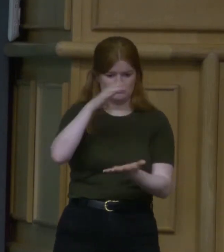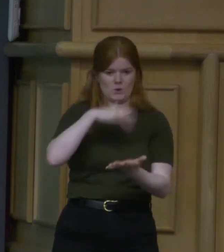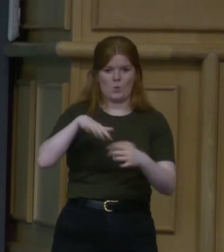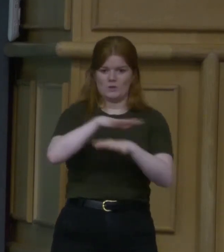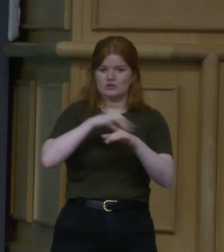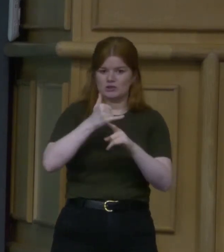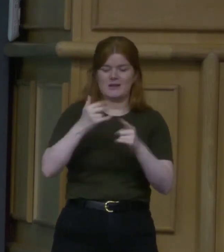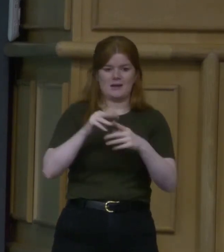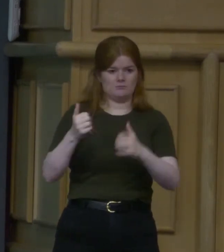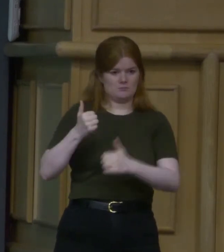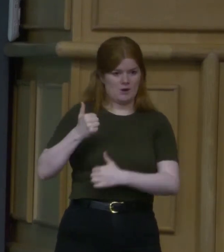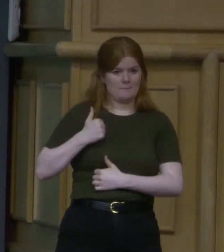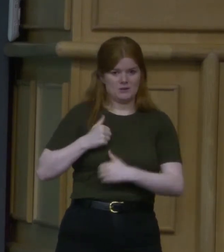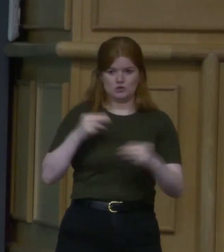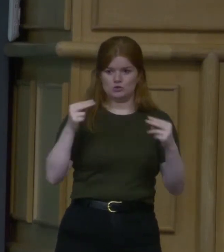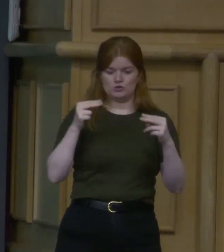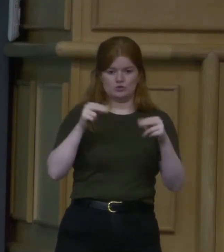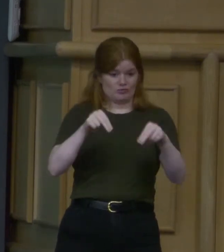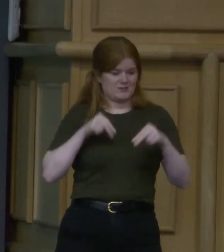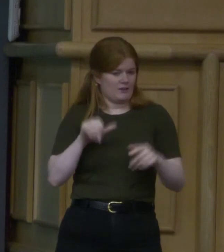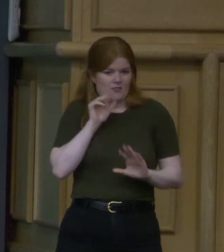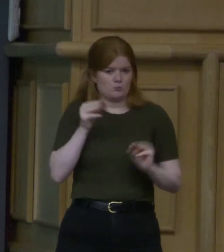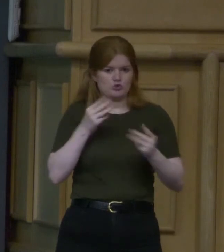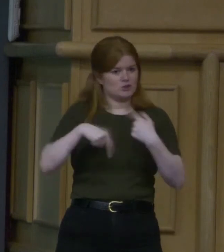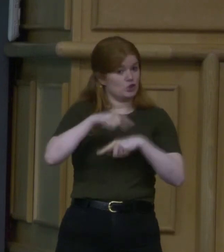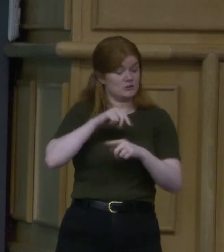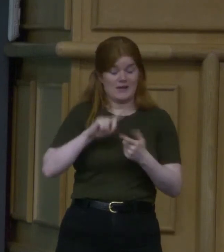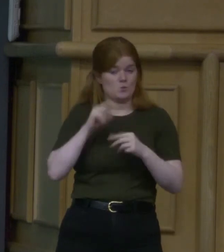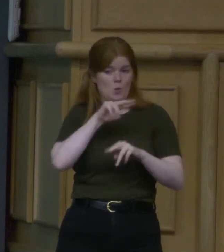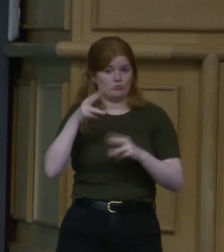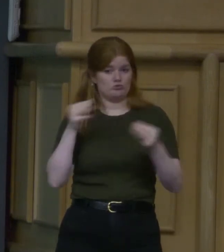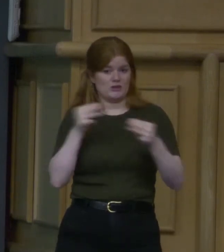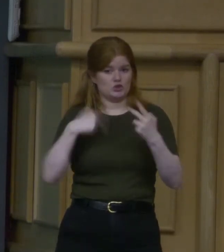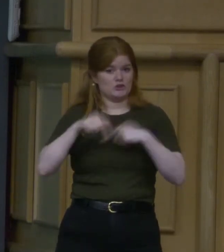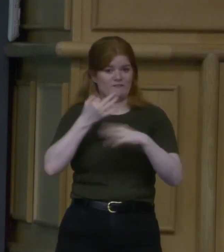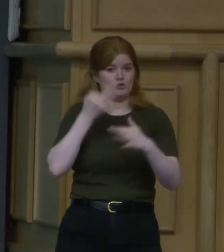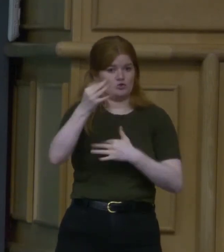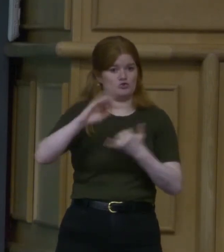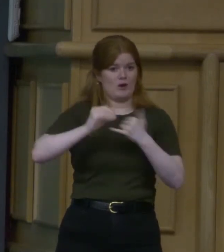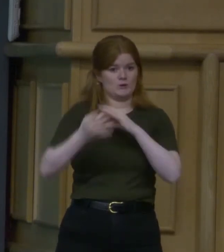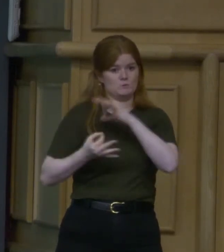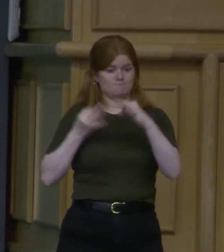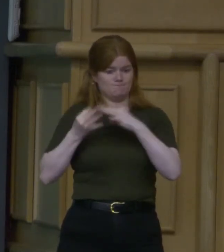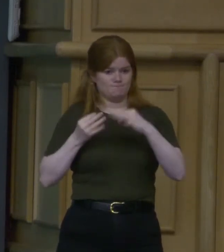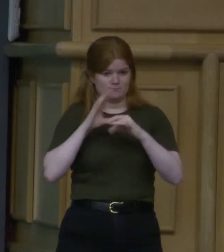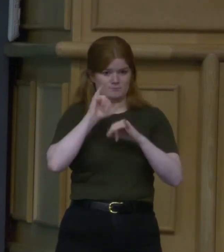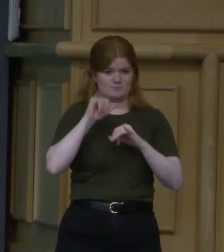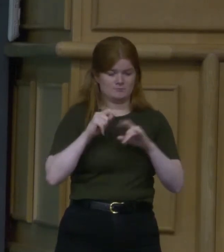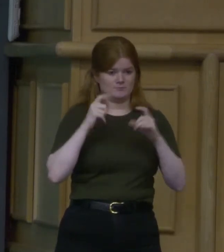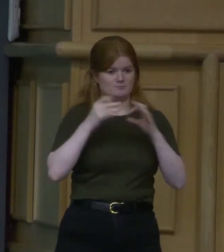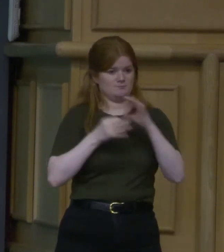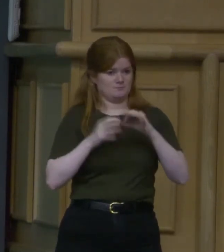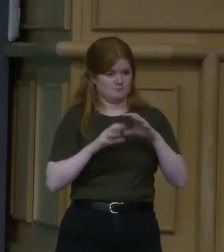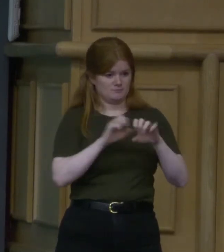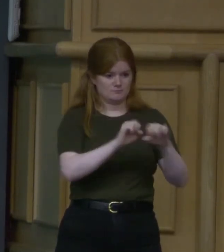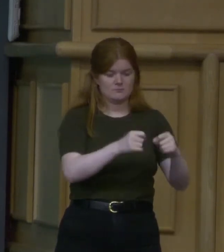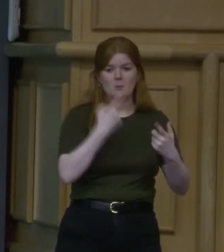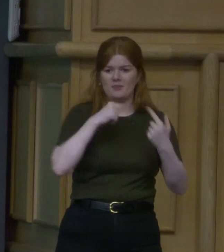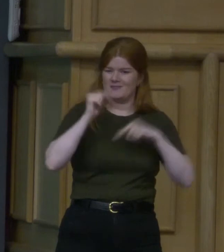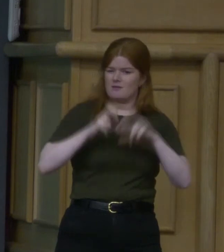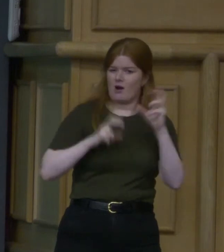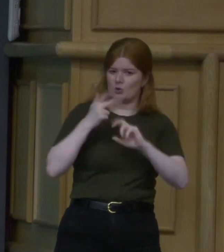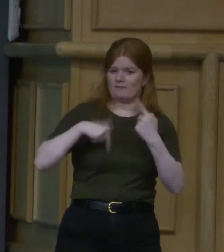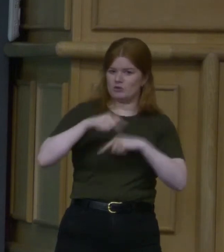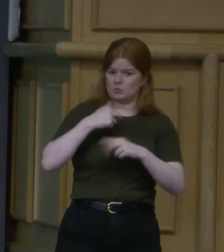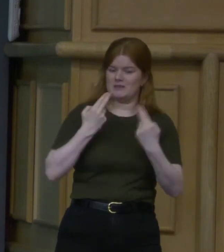and military neutrality did not protect us, and it will not protect us from future attempts. But this reality is an argument for more